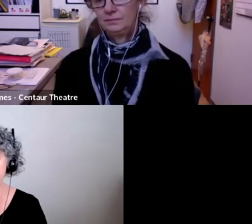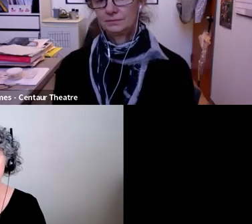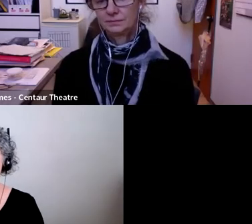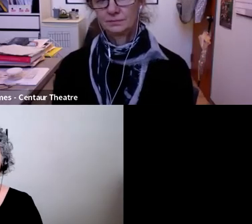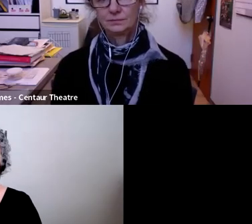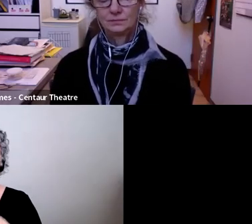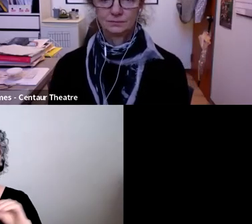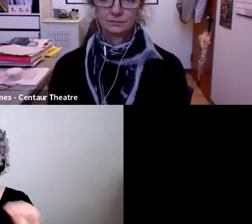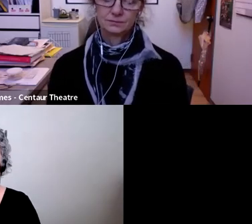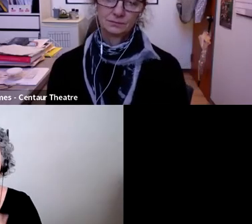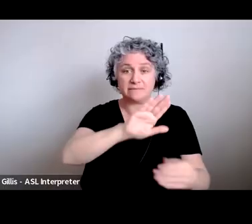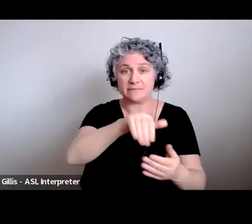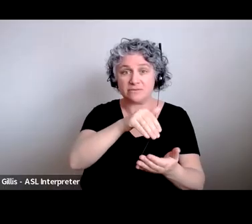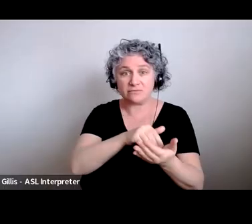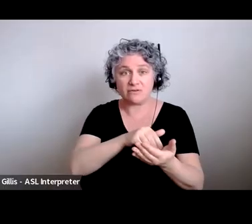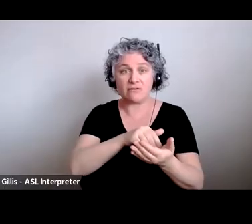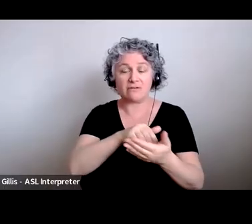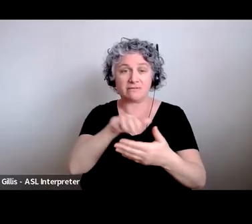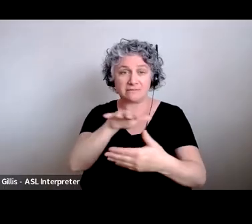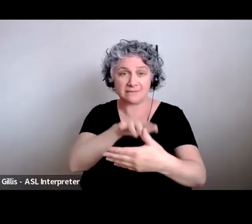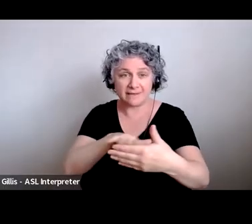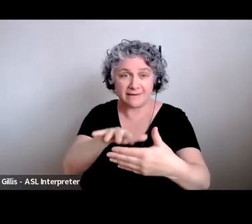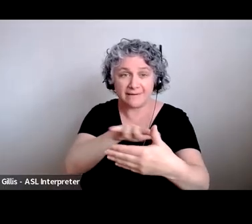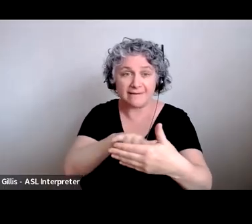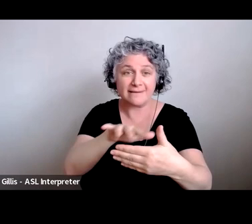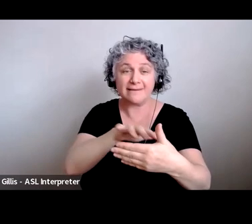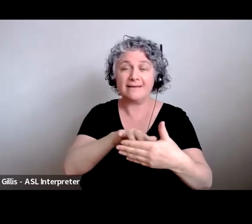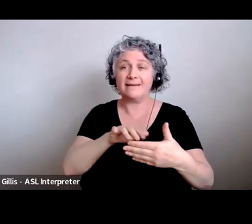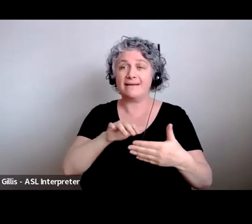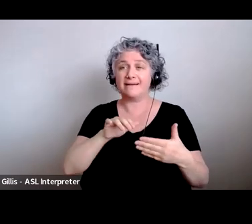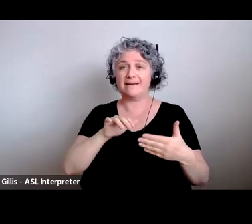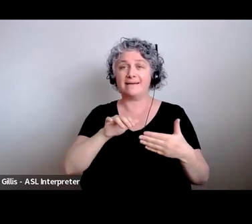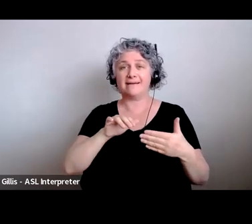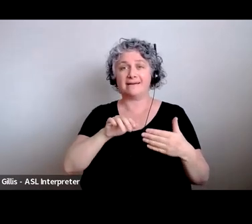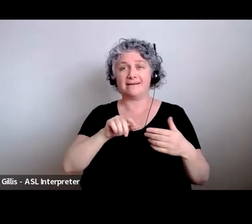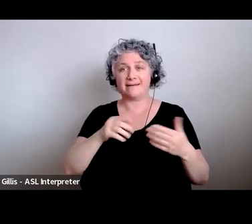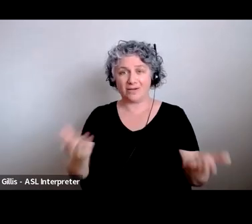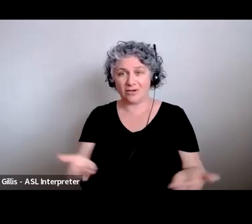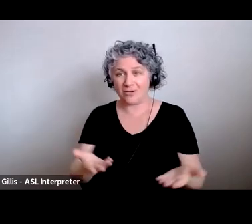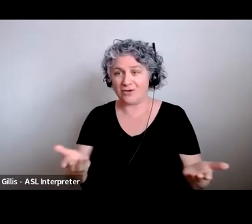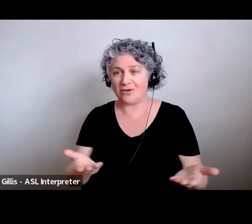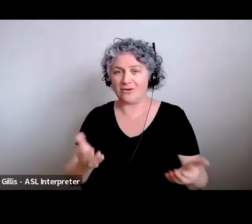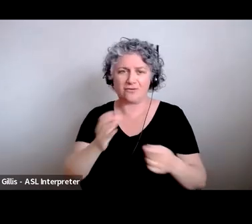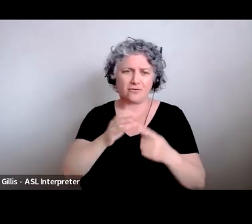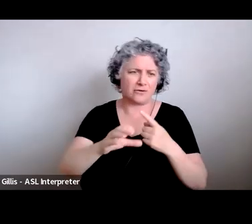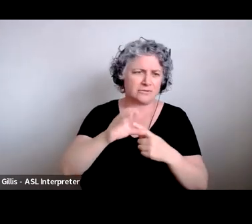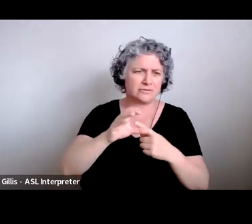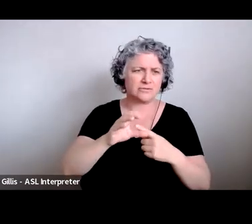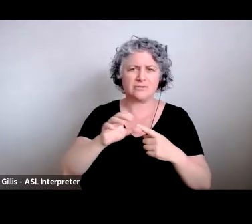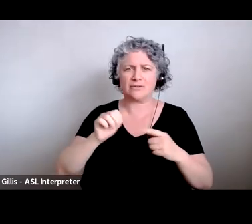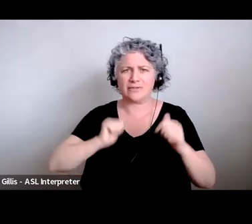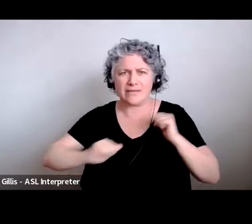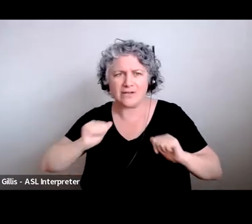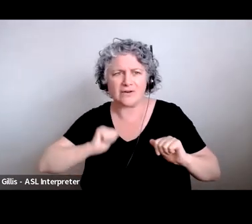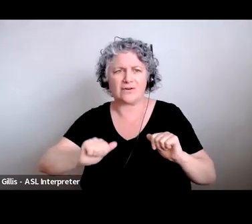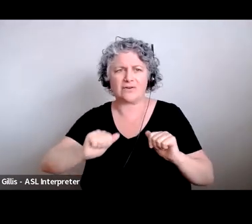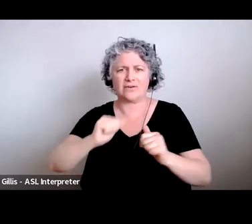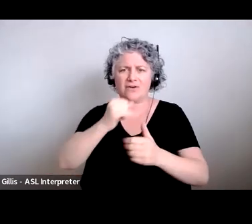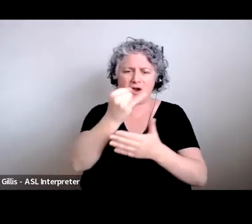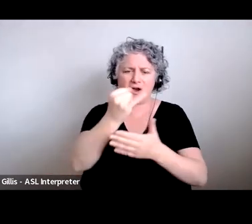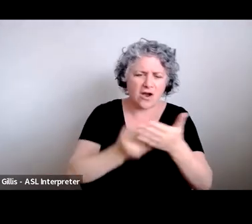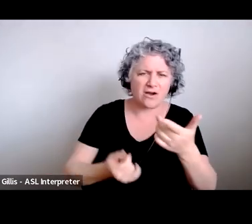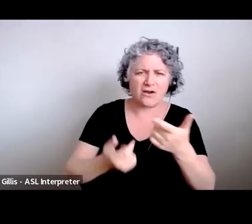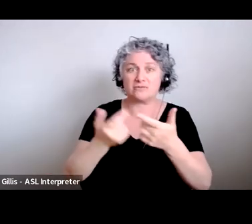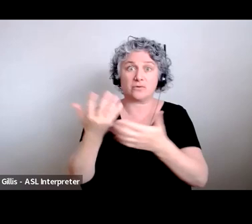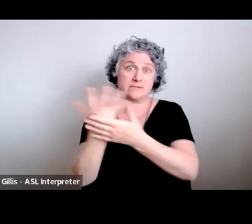really impressed me when I'm here, when I have these conversations about culture, whether it's theater or visual arts, or especially cinema, which